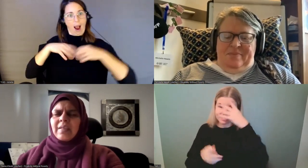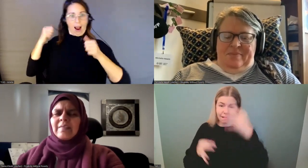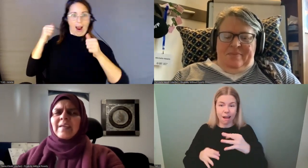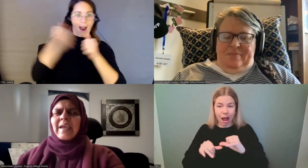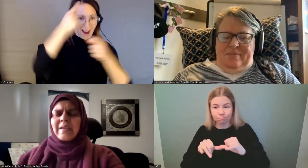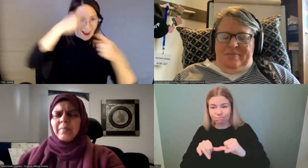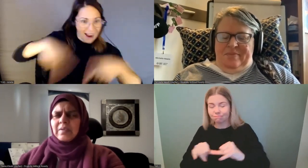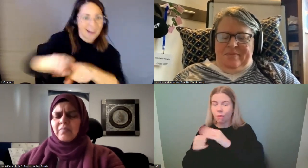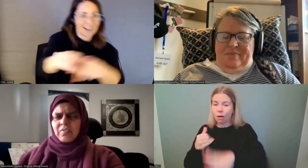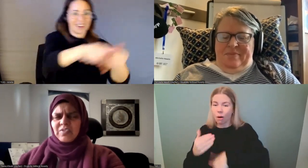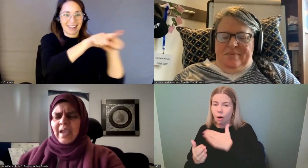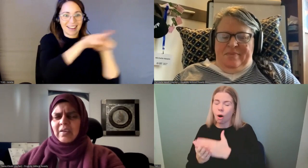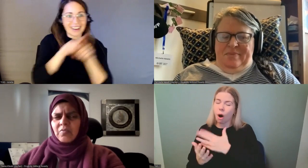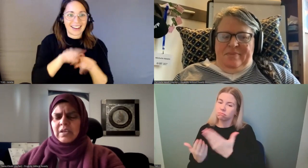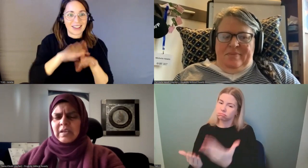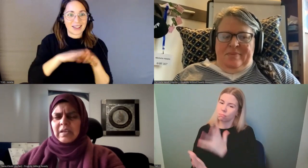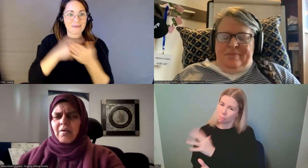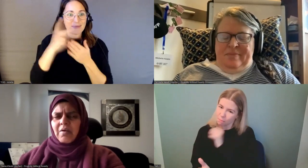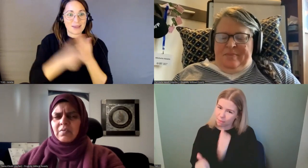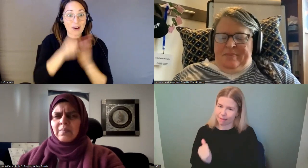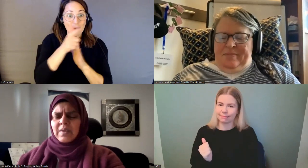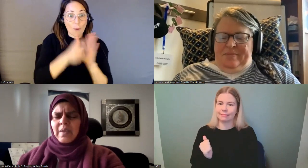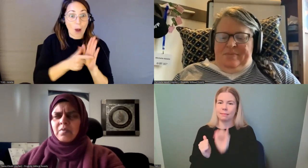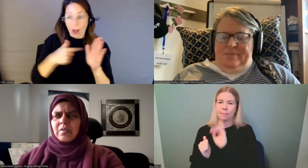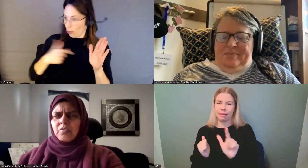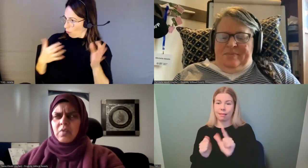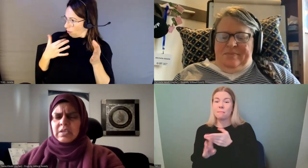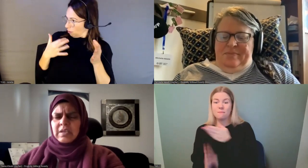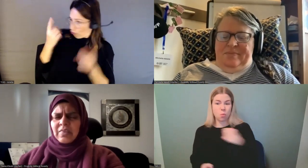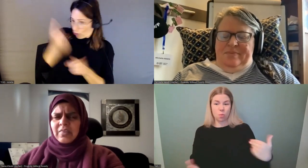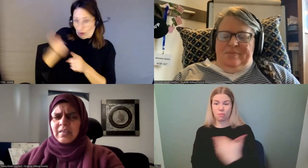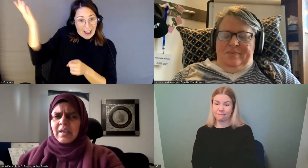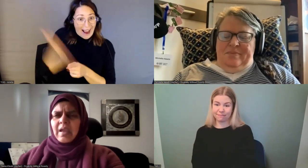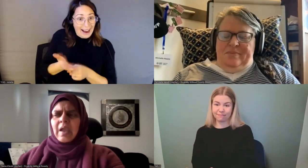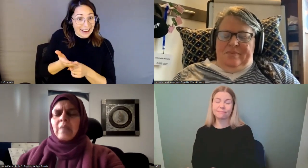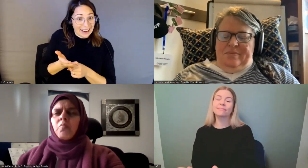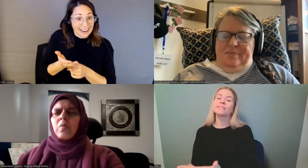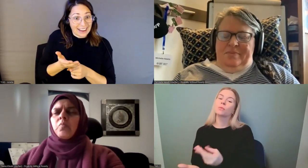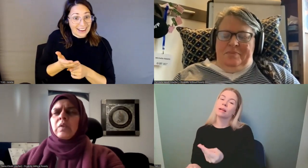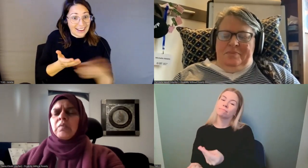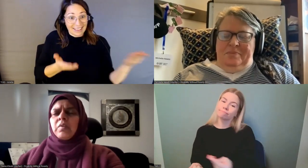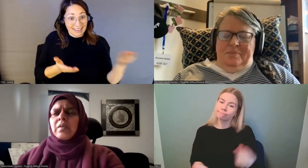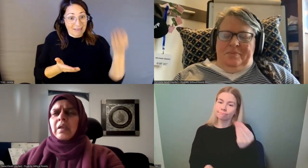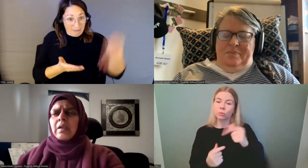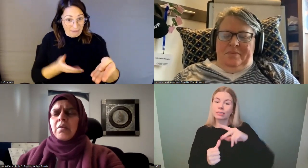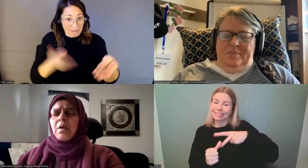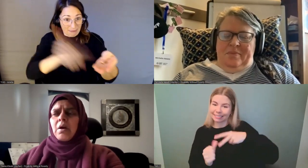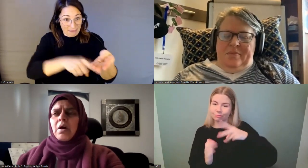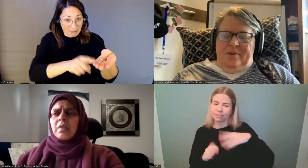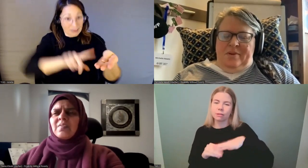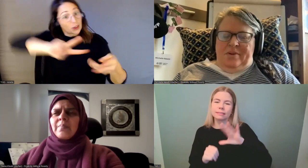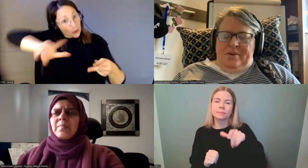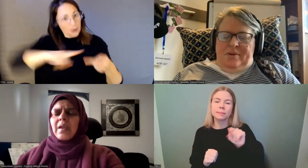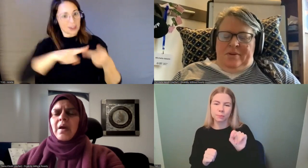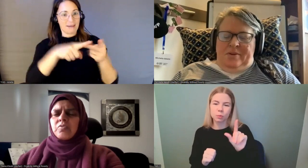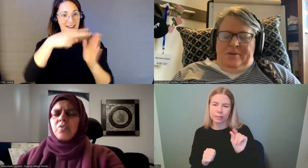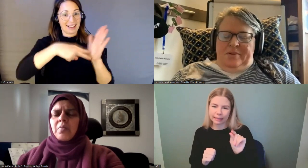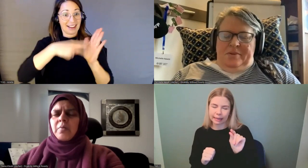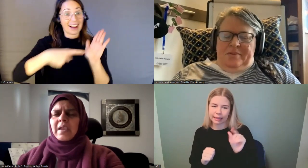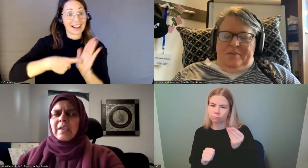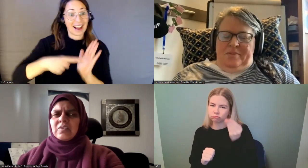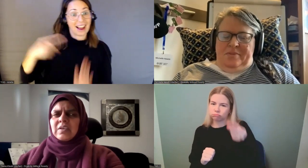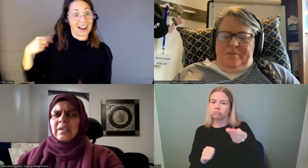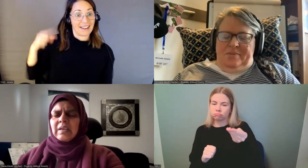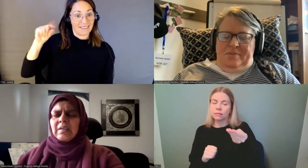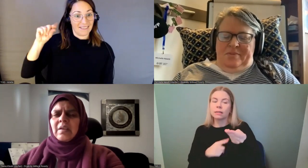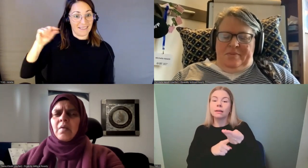there. They tabled it for second reading on September the 20th. And when we were there on